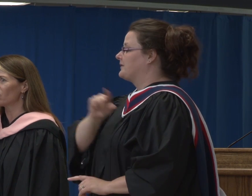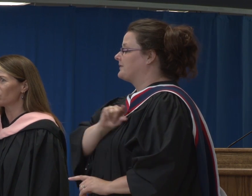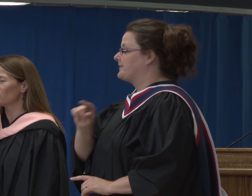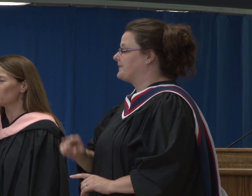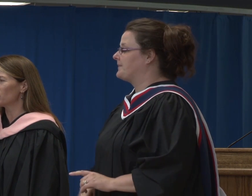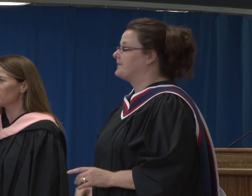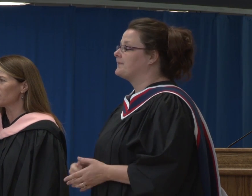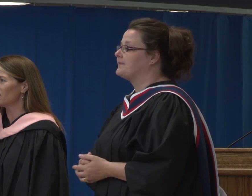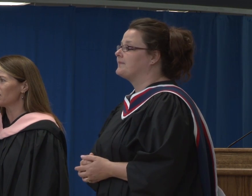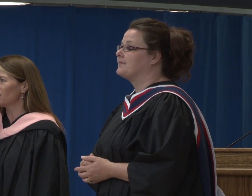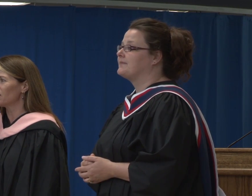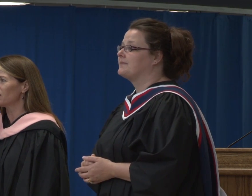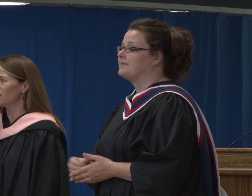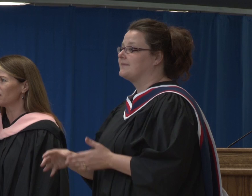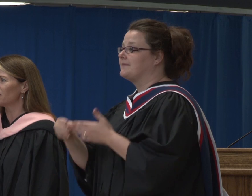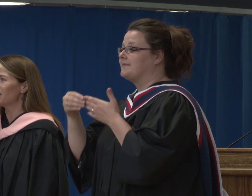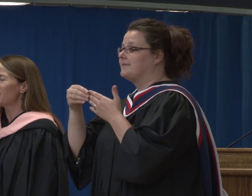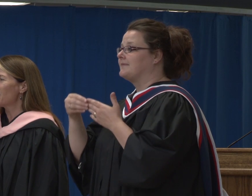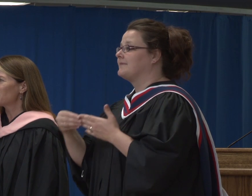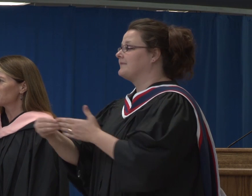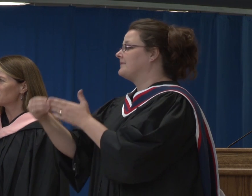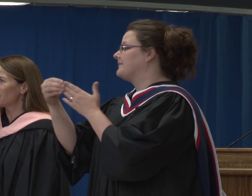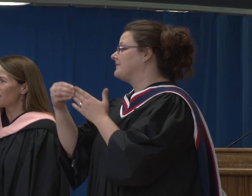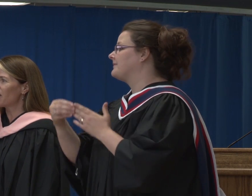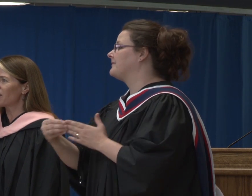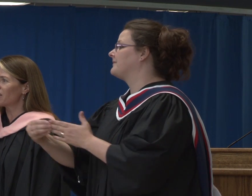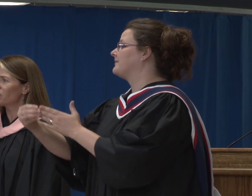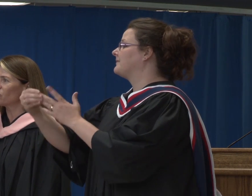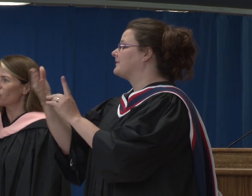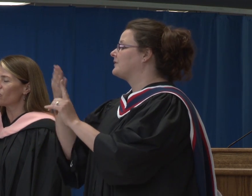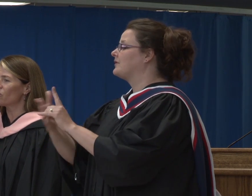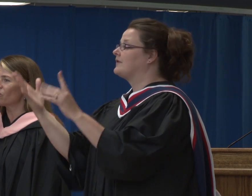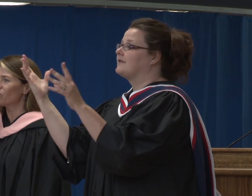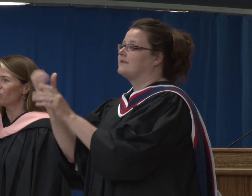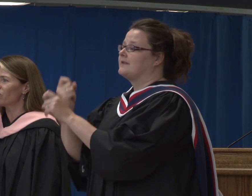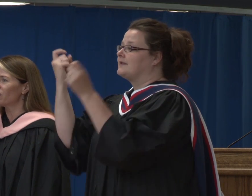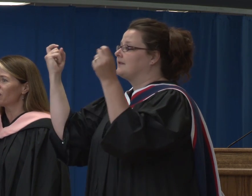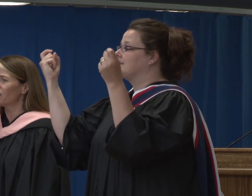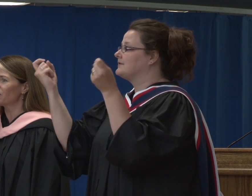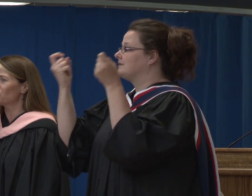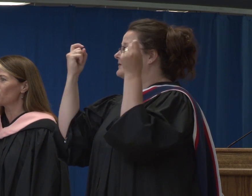save the Queen, send her